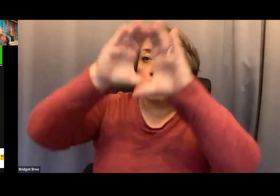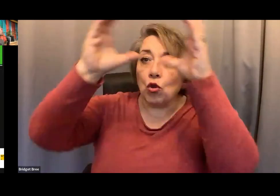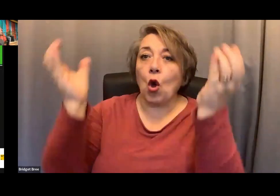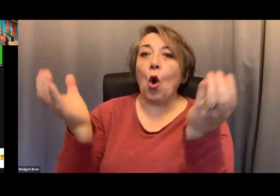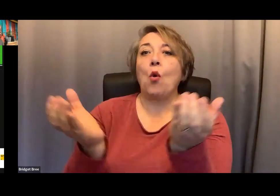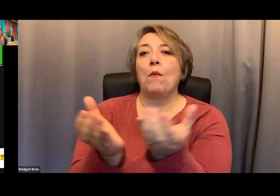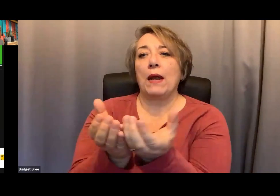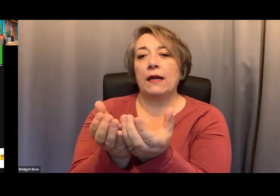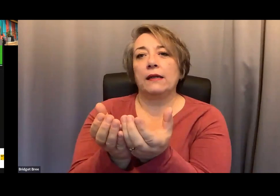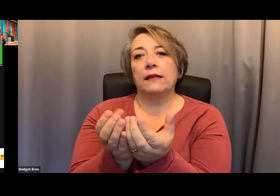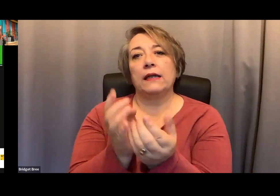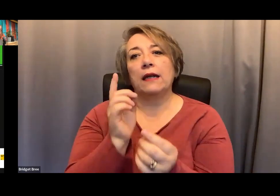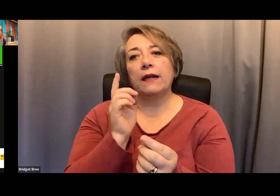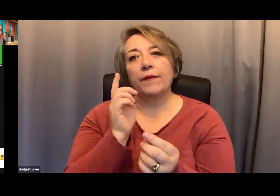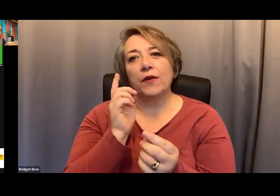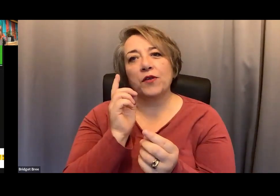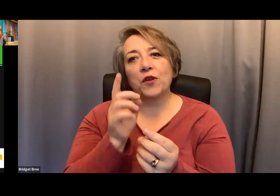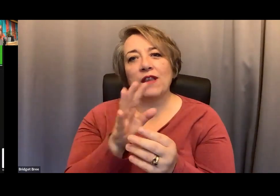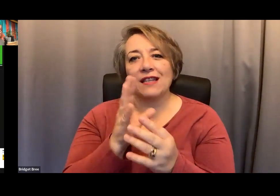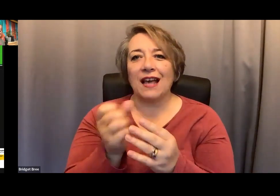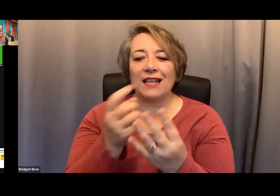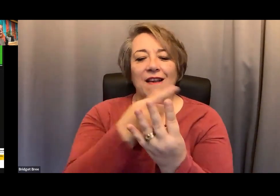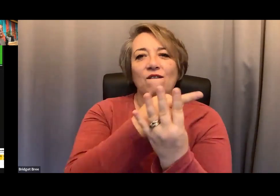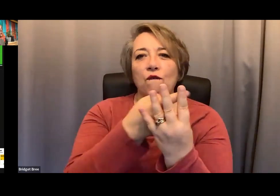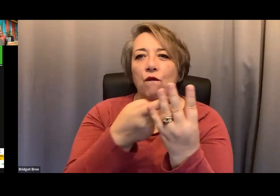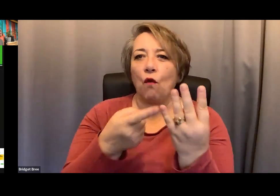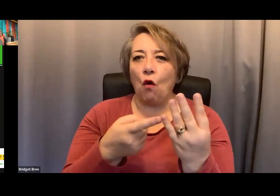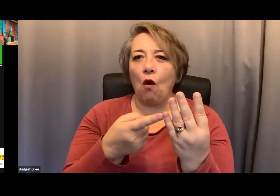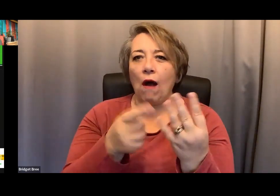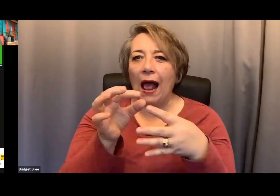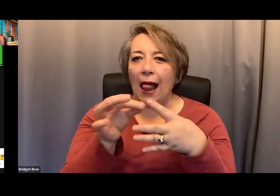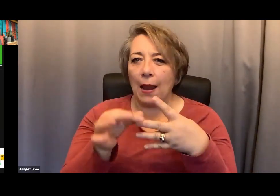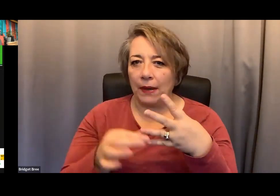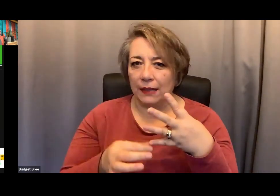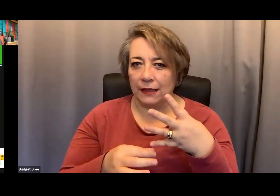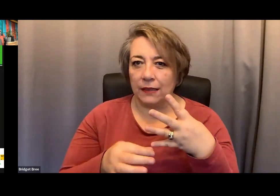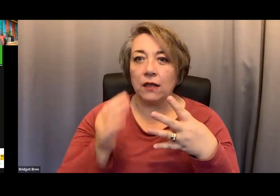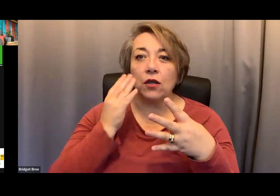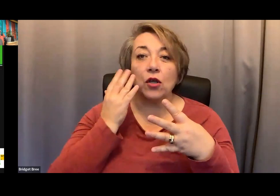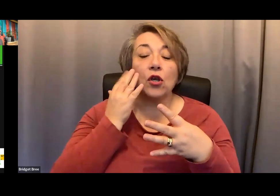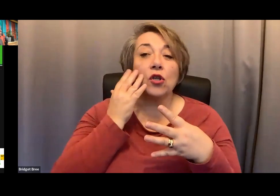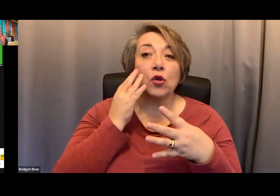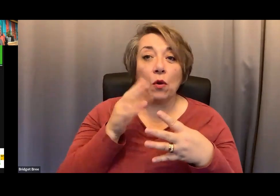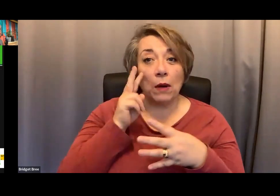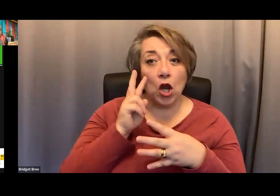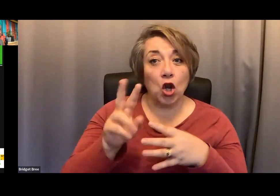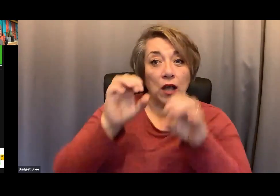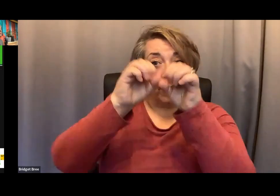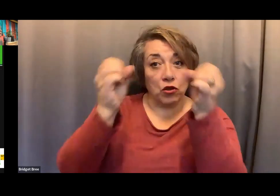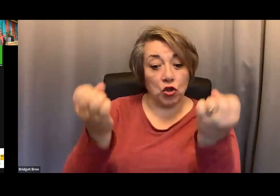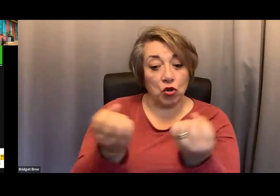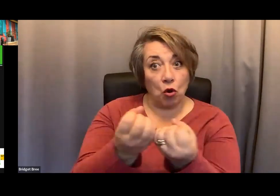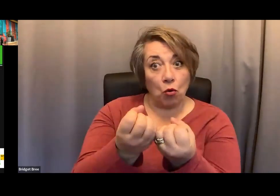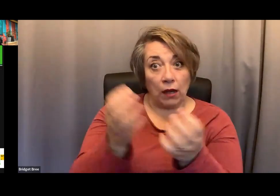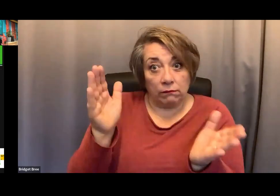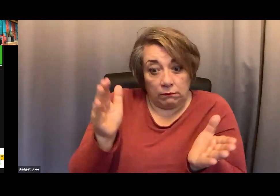question really holds four complex questions in it. Because when we downscale the doughnut to our places, we start